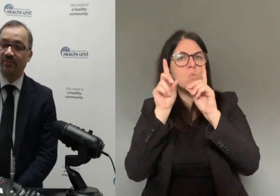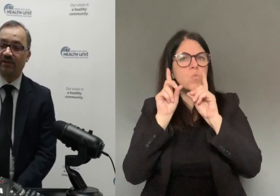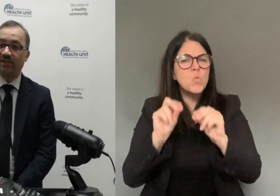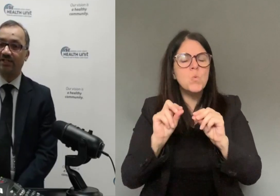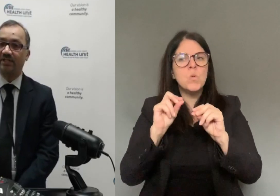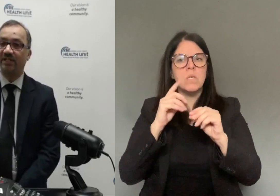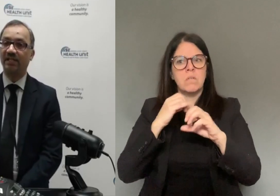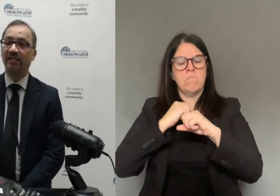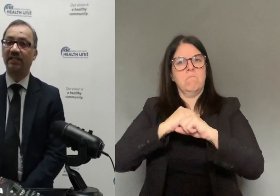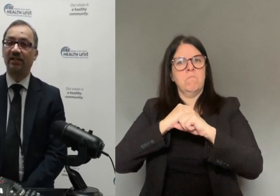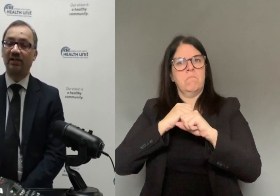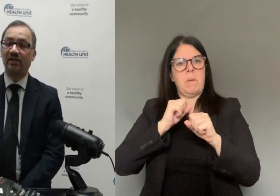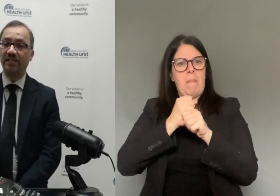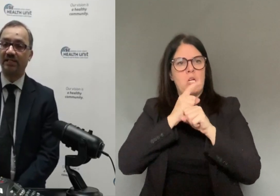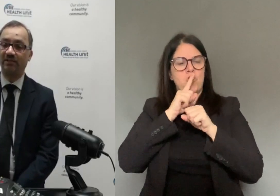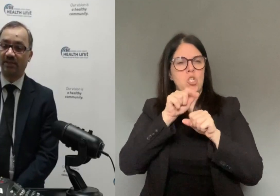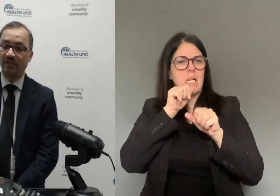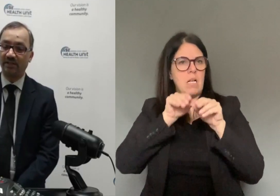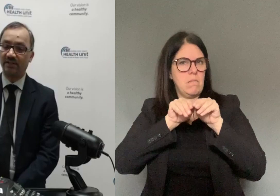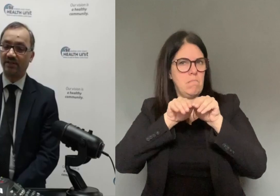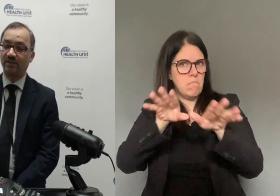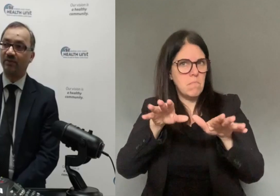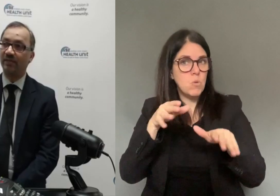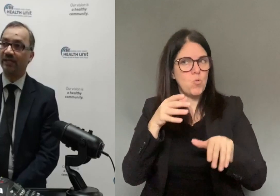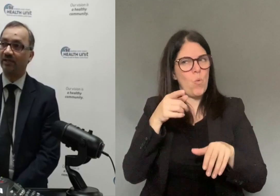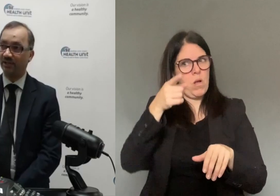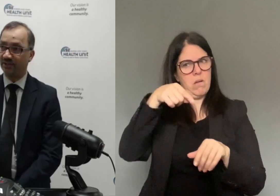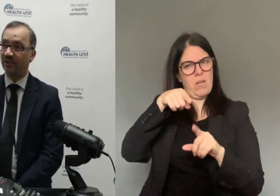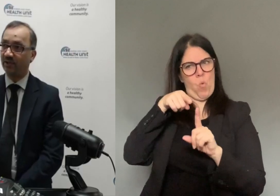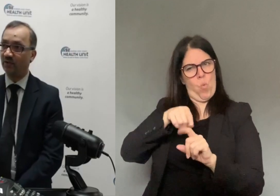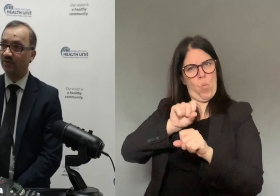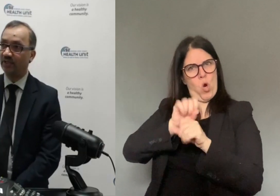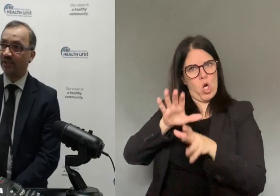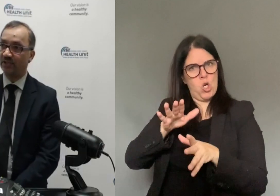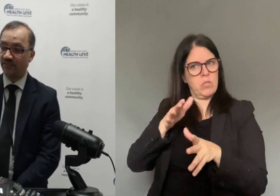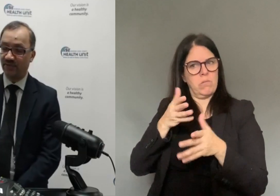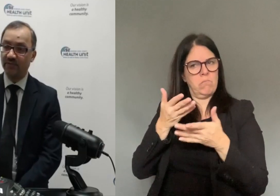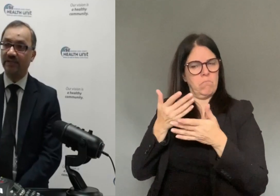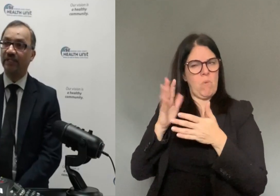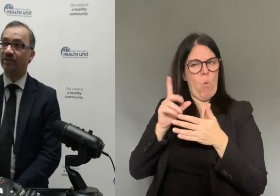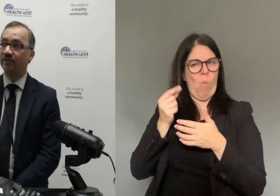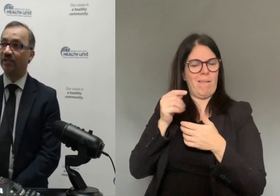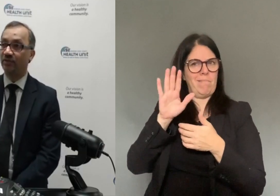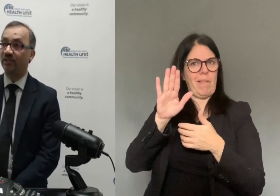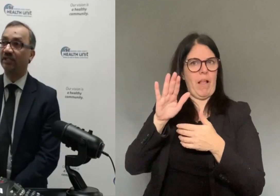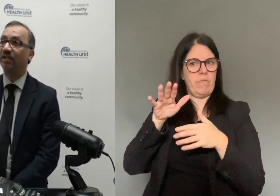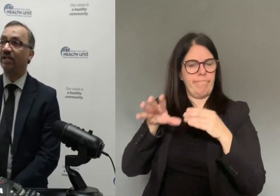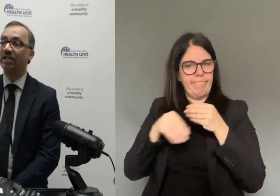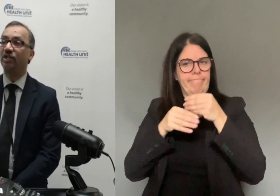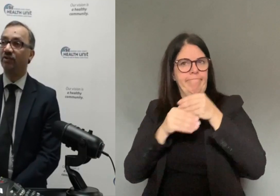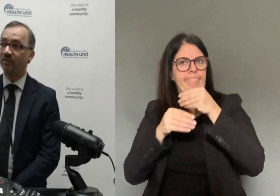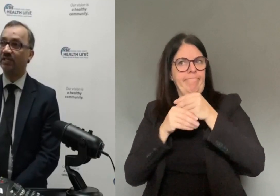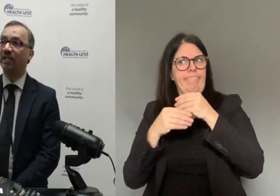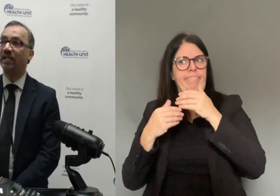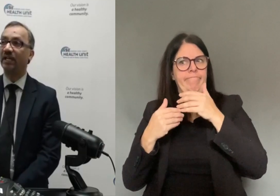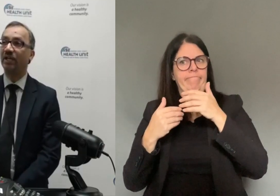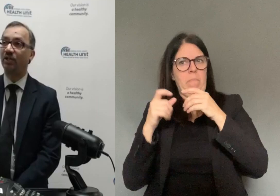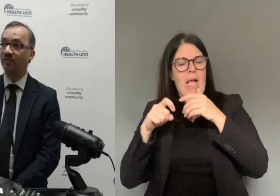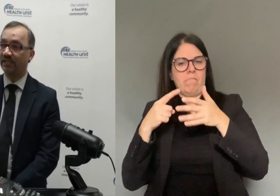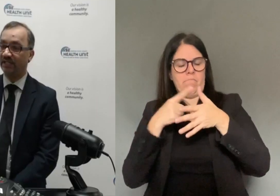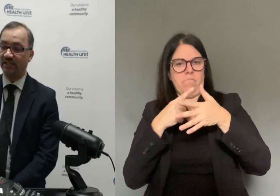extra precautions that all these workers who in the long-term care homes are following to ensure that they're not